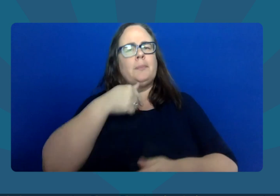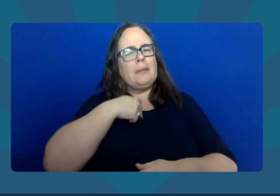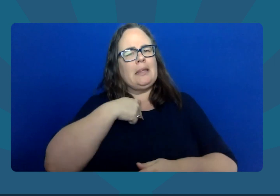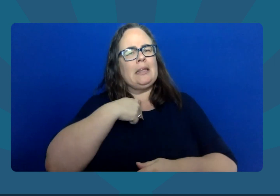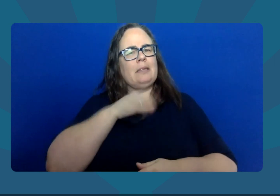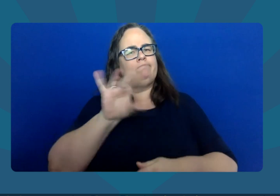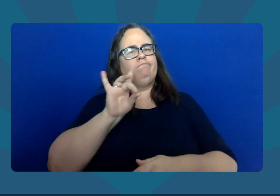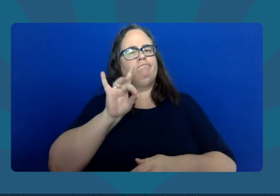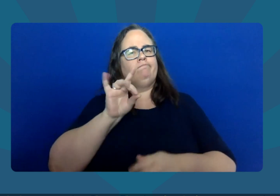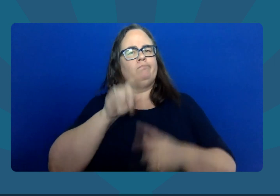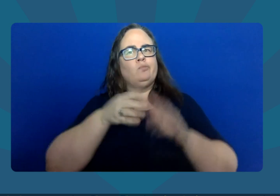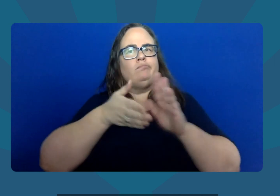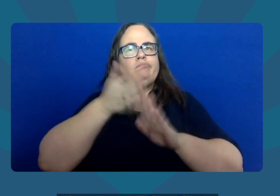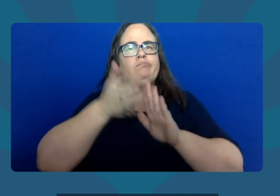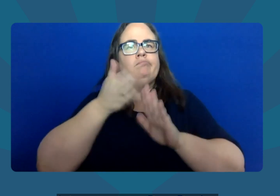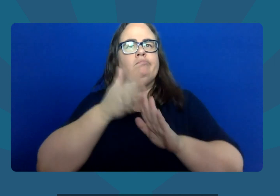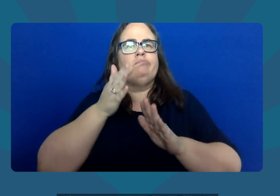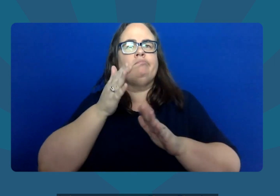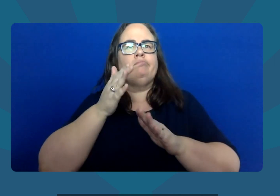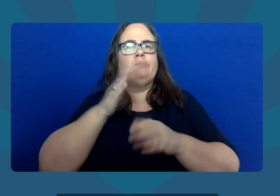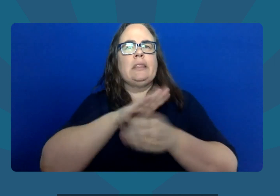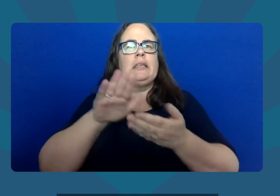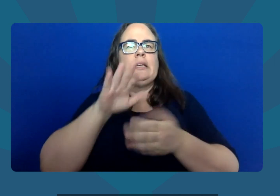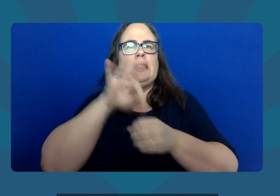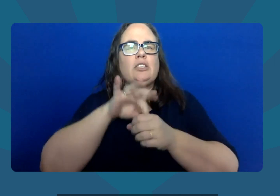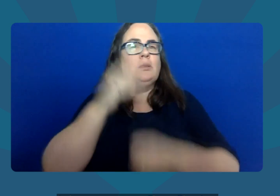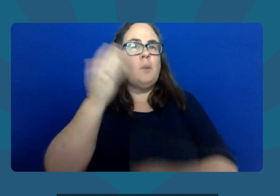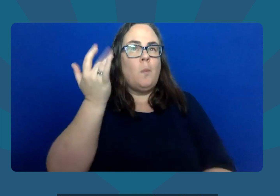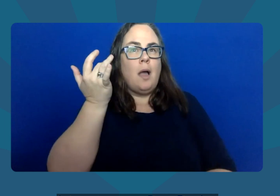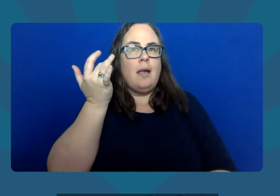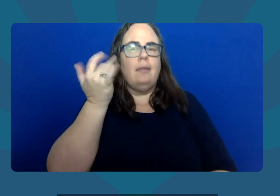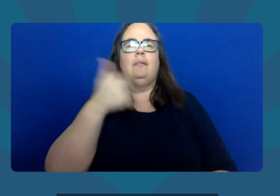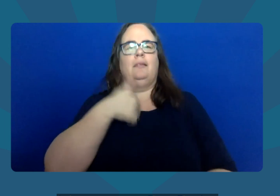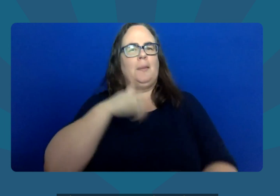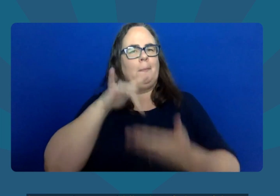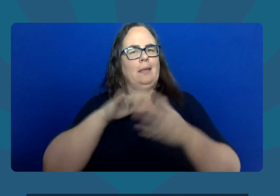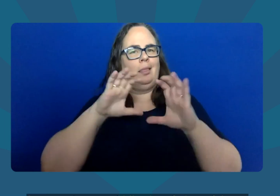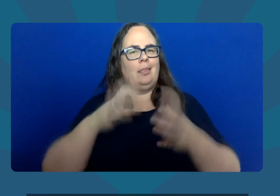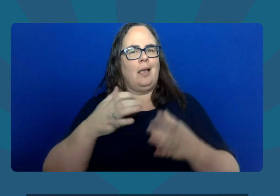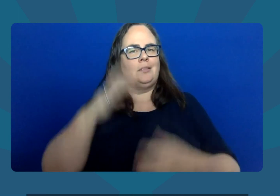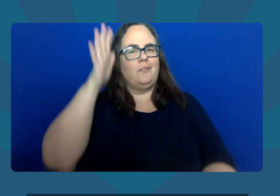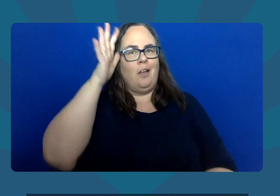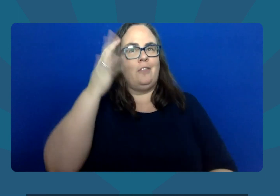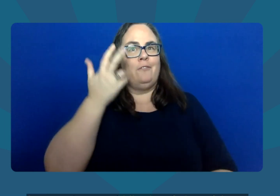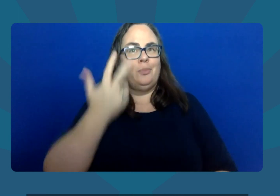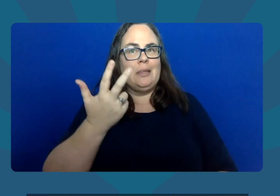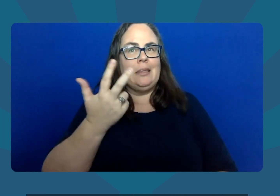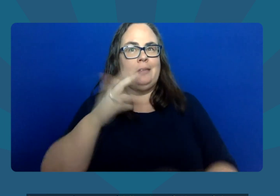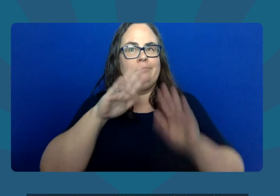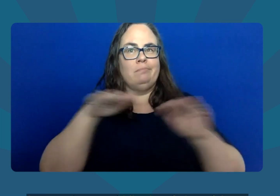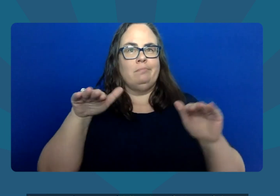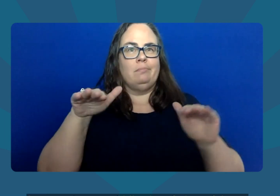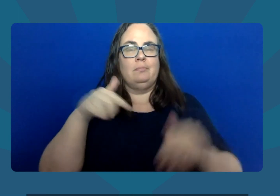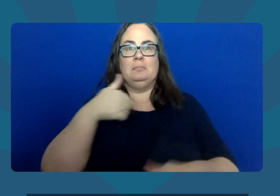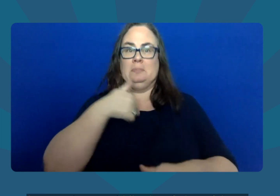campaign. I chose to run on clean elections because I am a middle-class